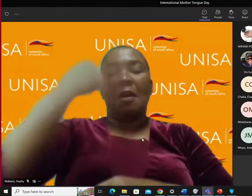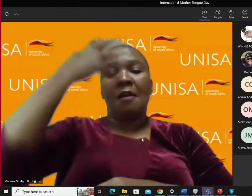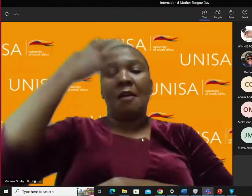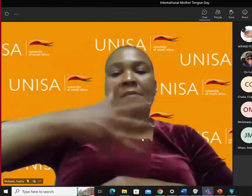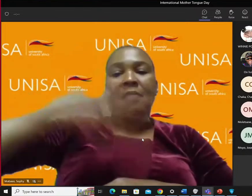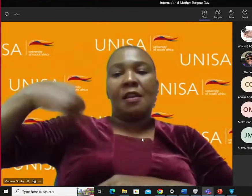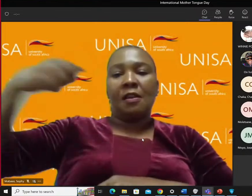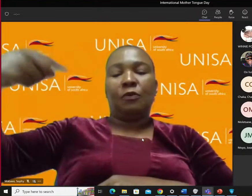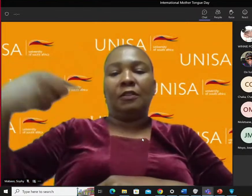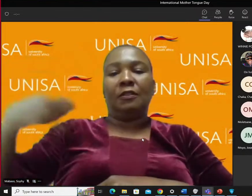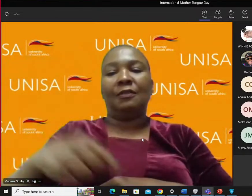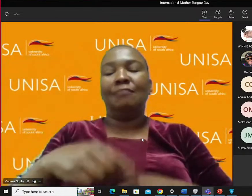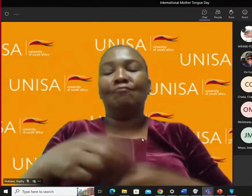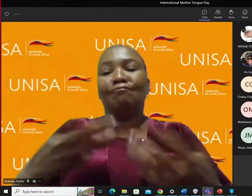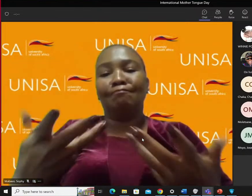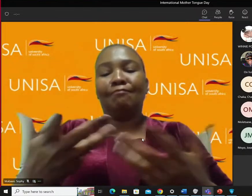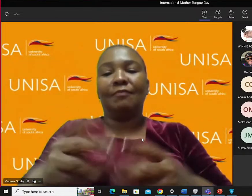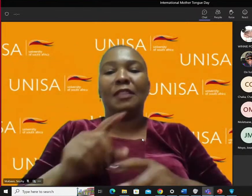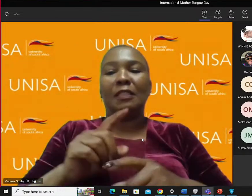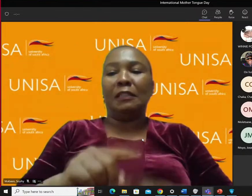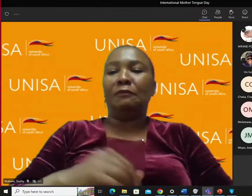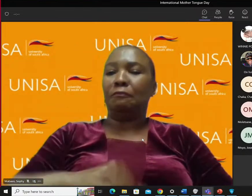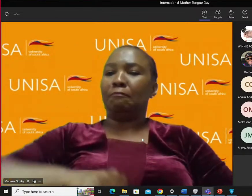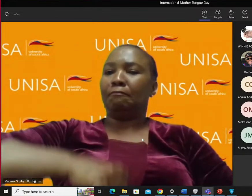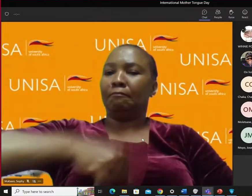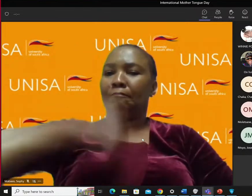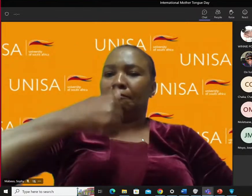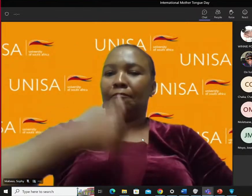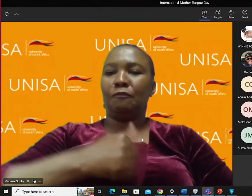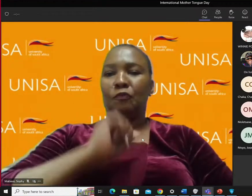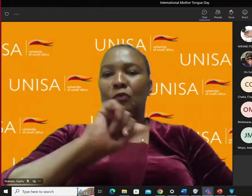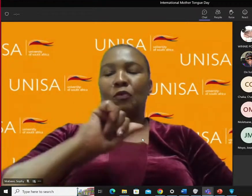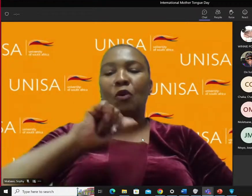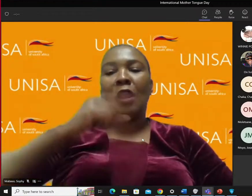language, especially if uziqhenya ngelumi lakho.